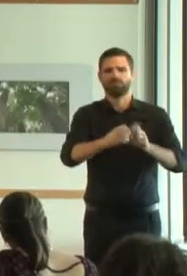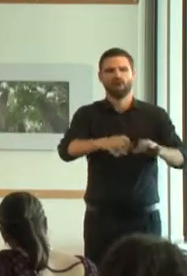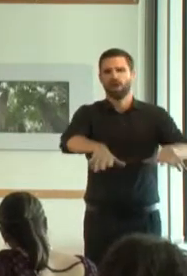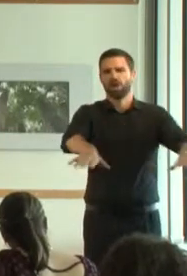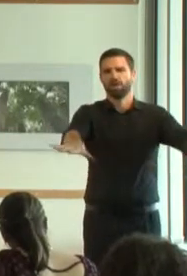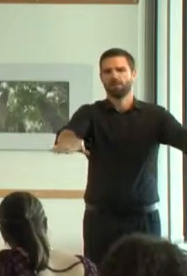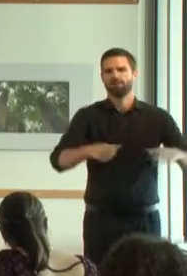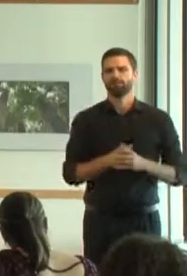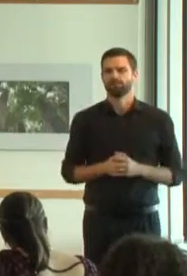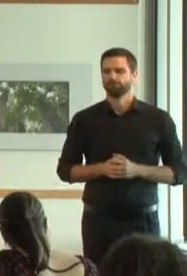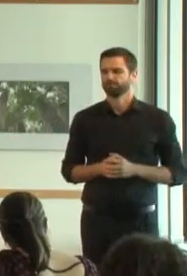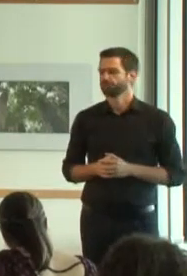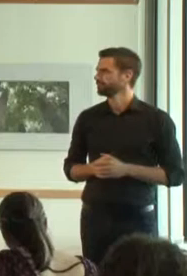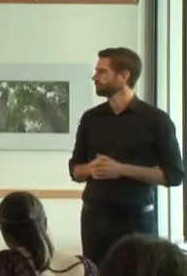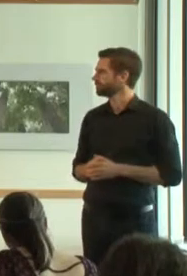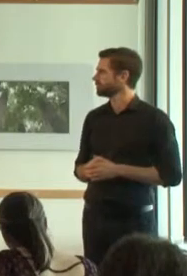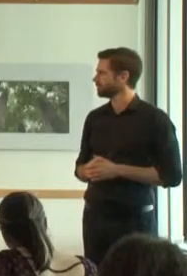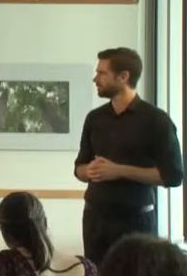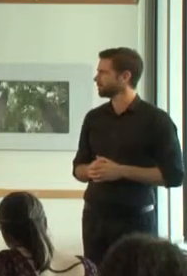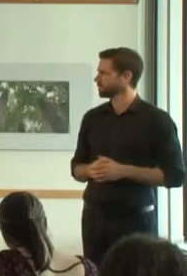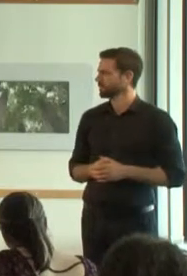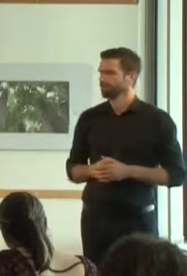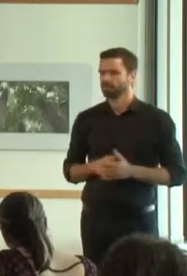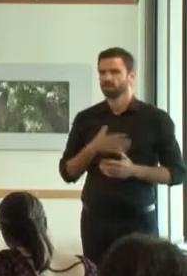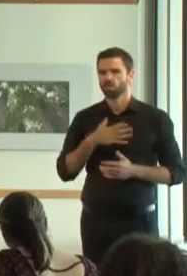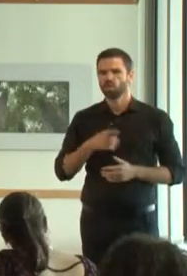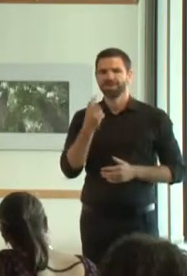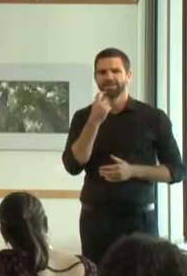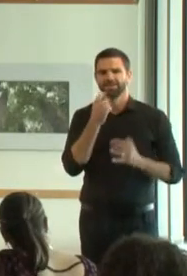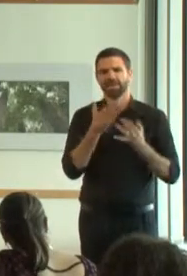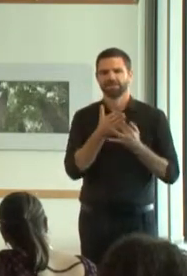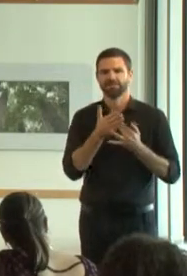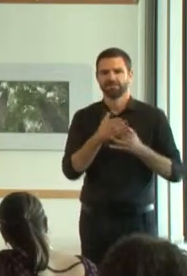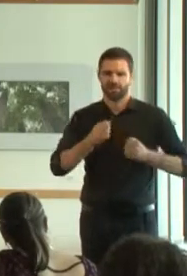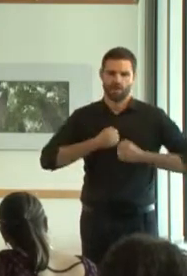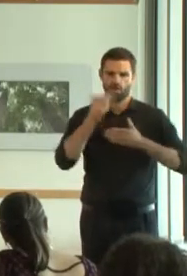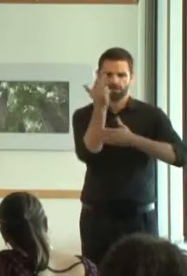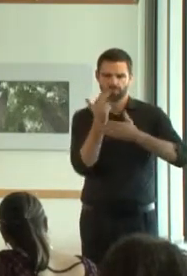make them so that access is the main design feature. That's number one on the list of things we want to work at.